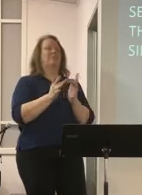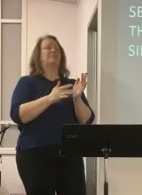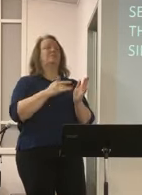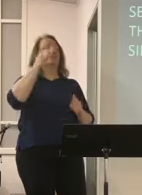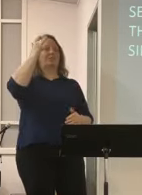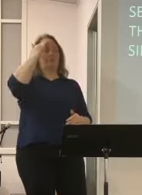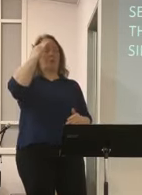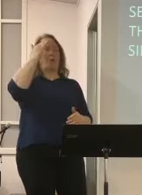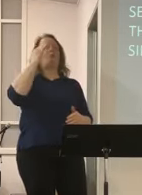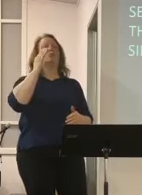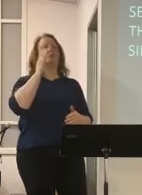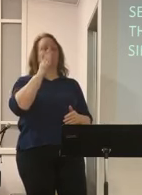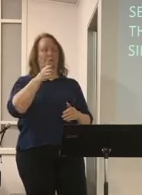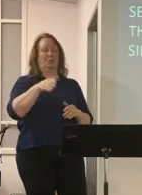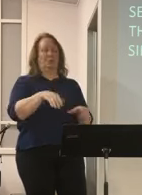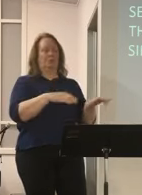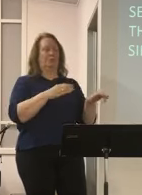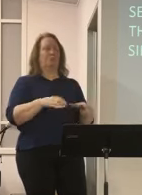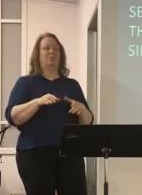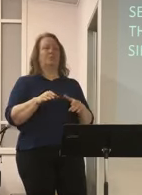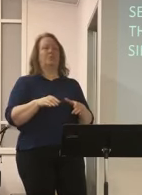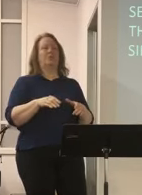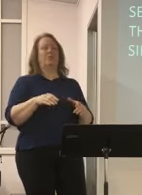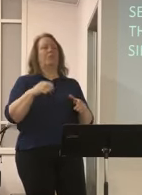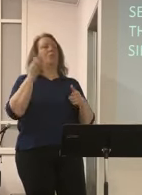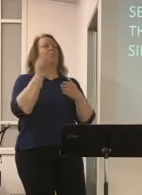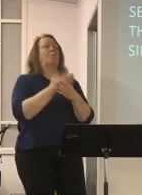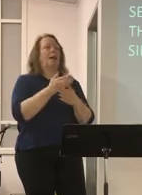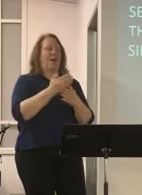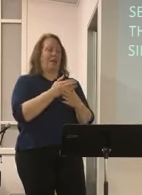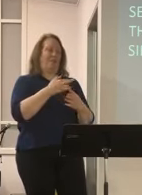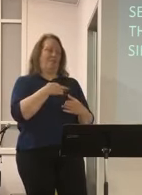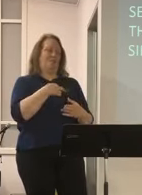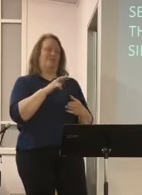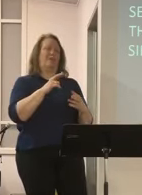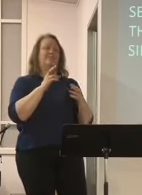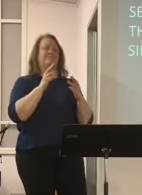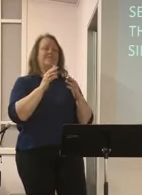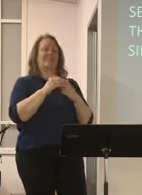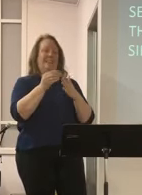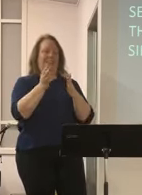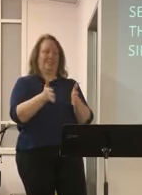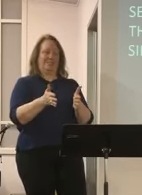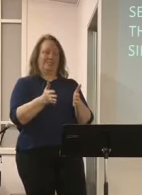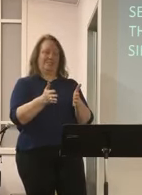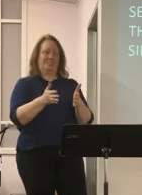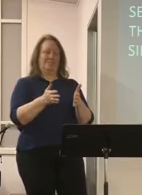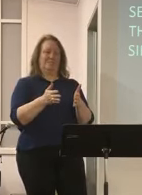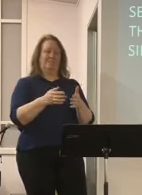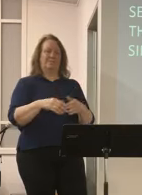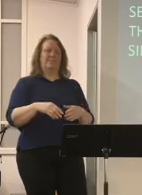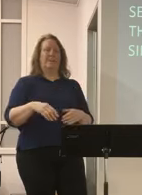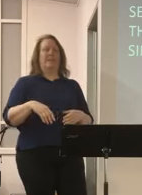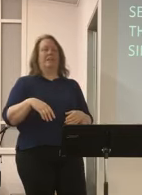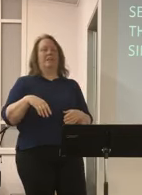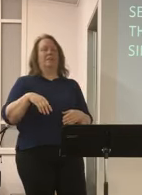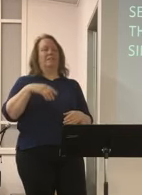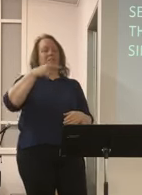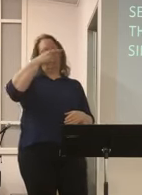he's about to do is to tick them off. What he just did here is considered